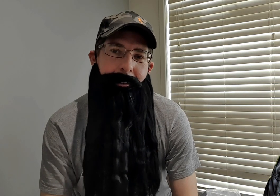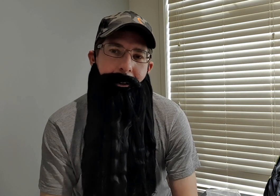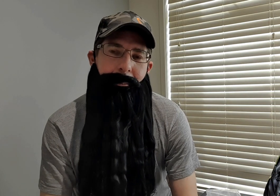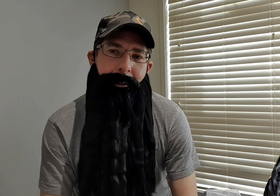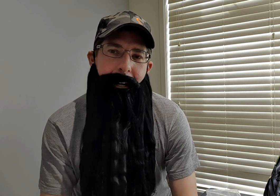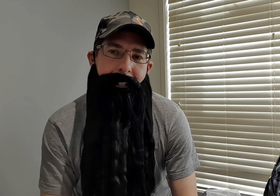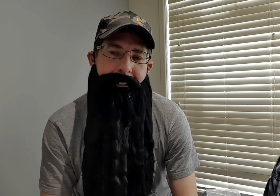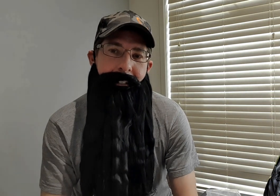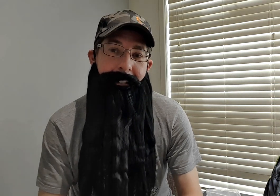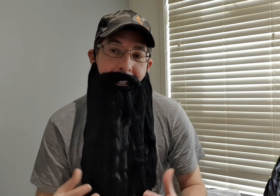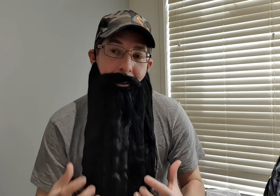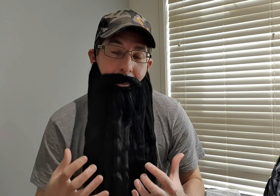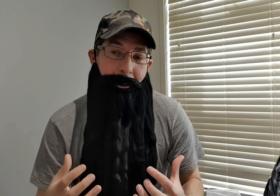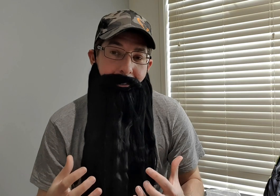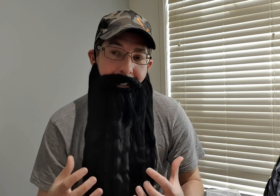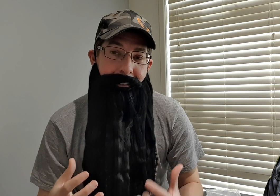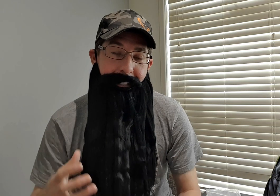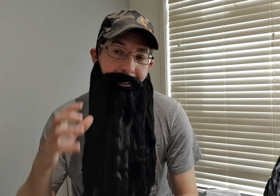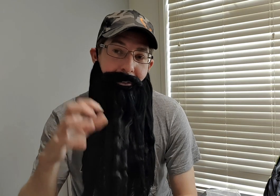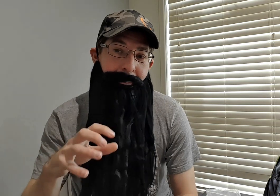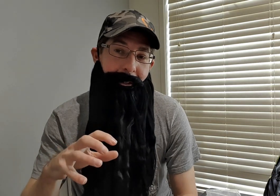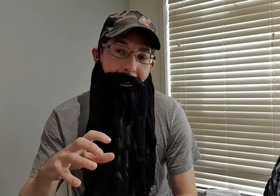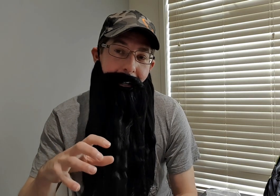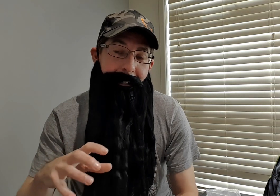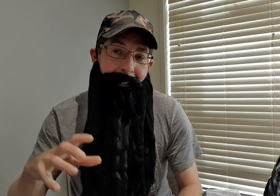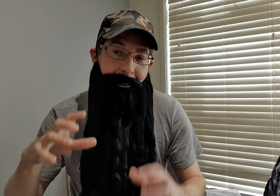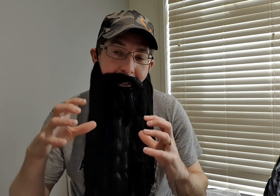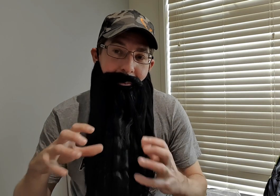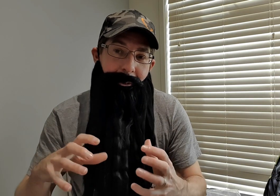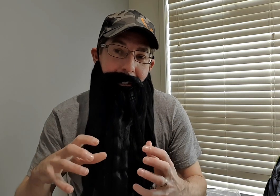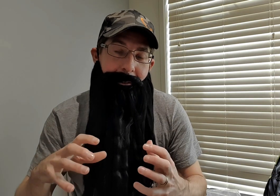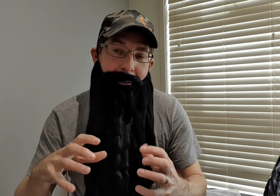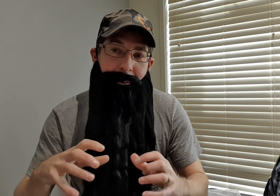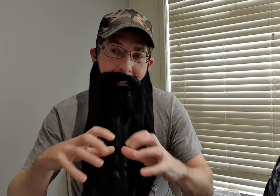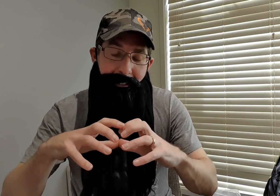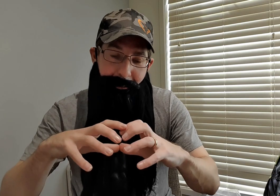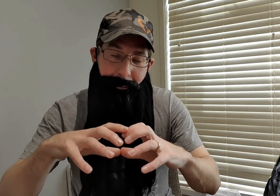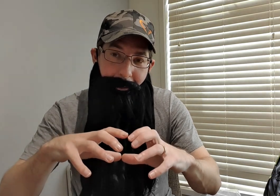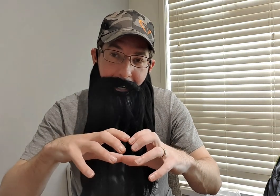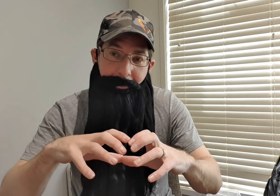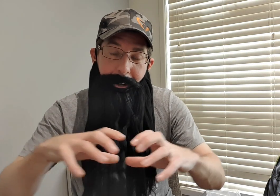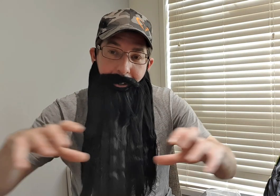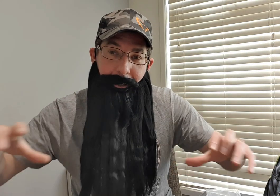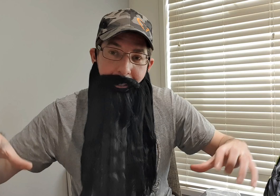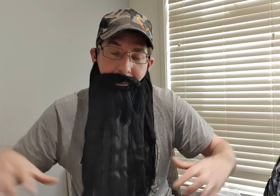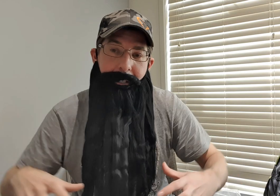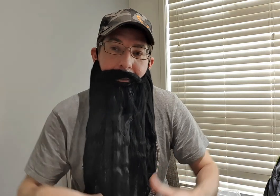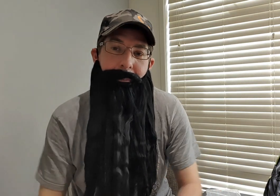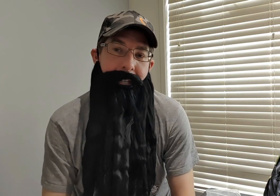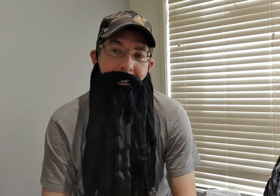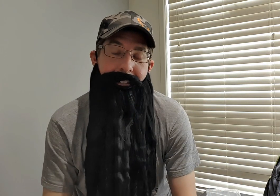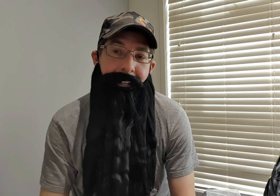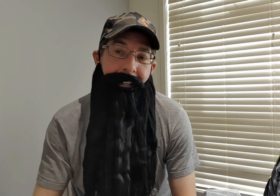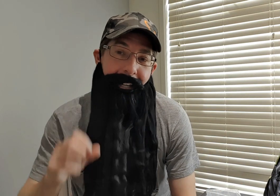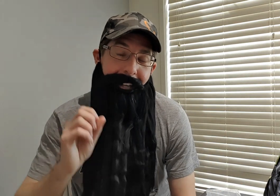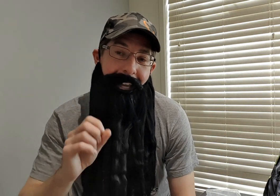that 5 kilometer radius. Now what I've done is I've jumped online. There are some really good tools that actually plot out 5 kilometers directly from